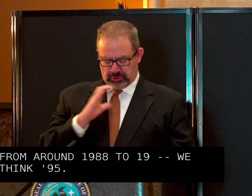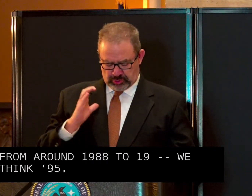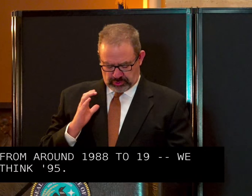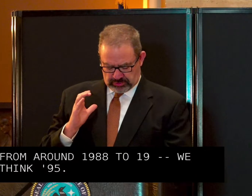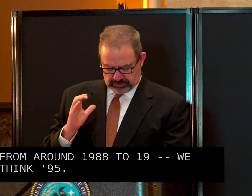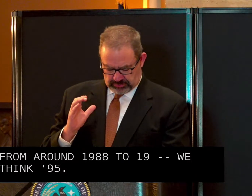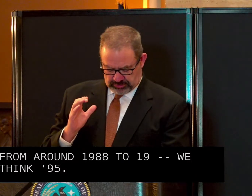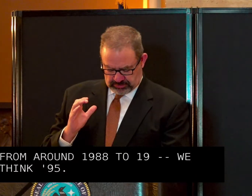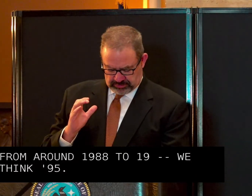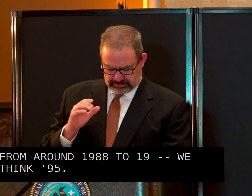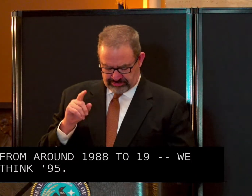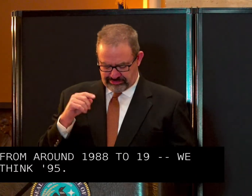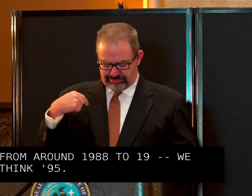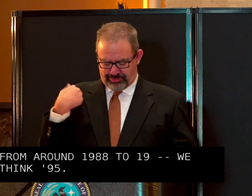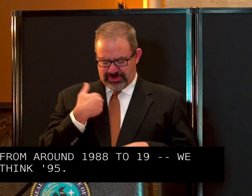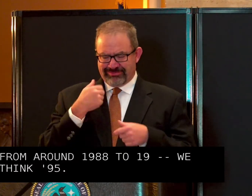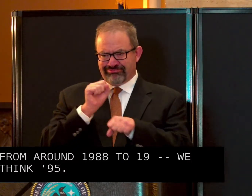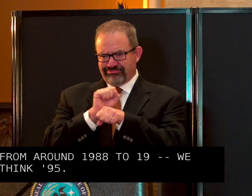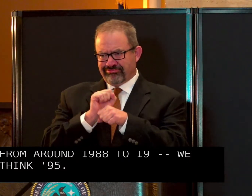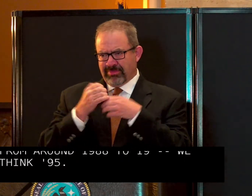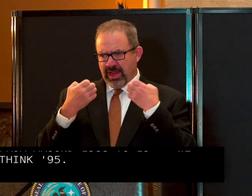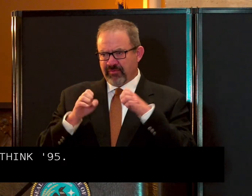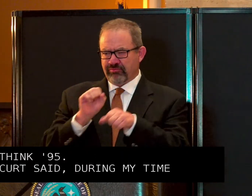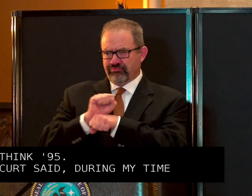Curt said, "During my time with the commission,